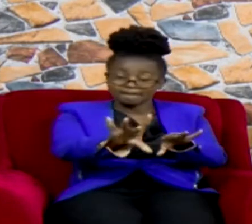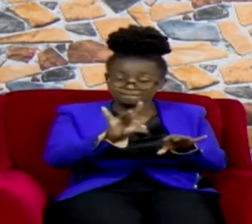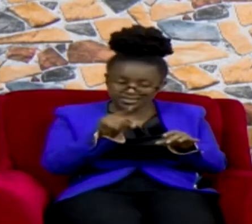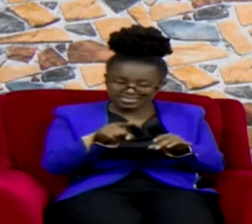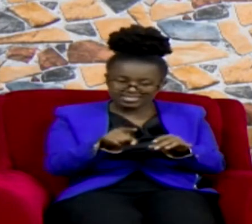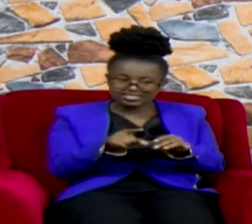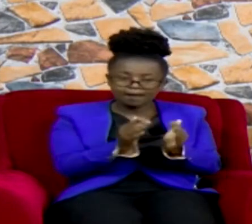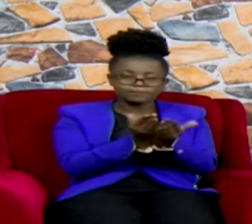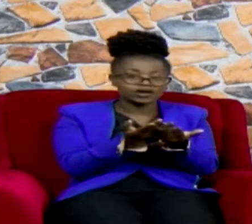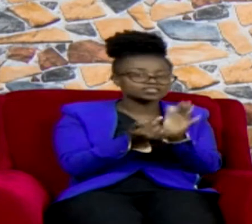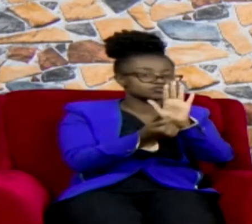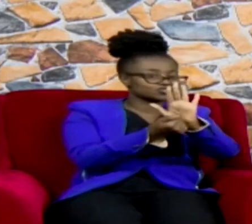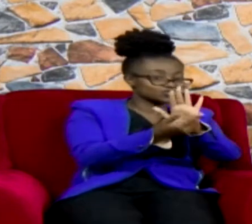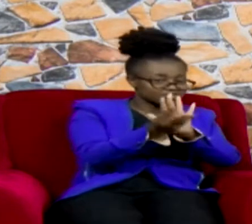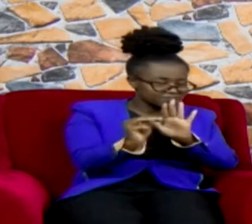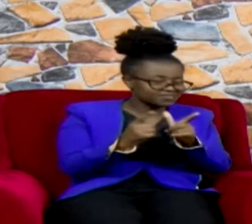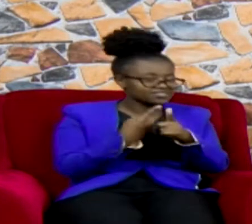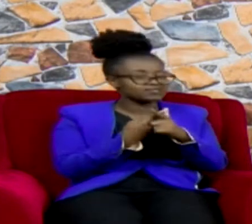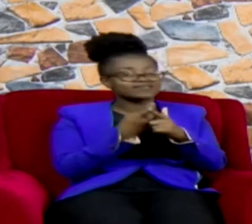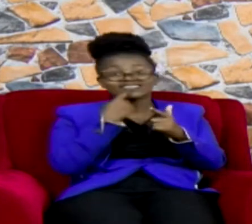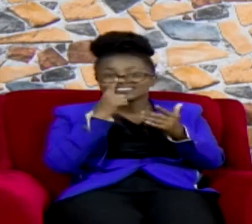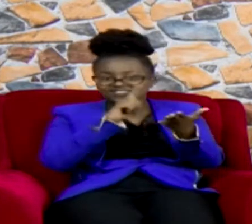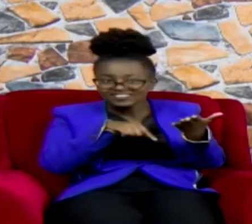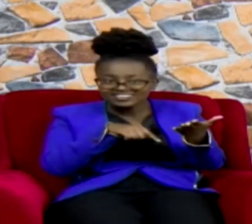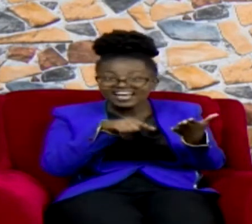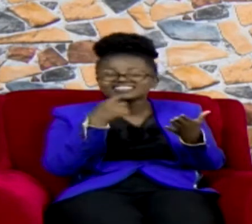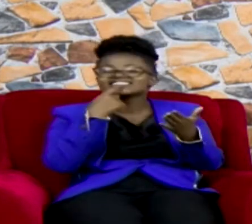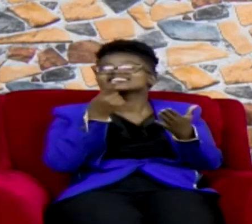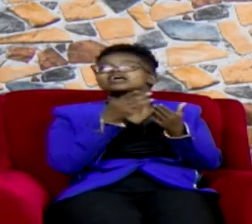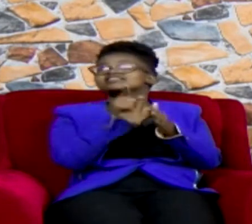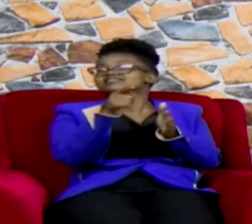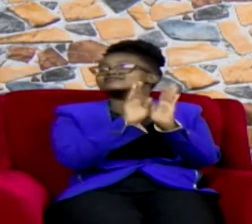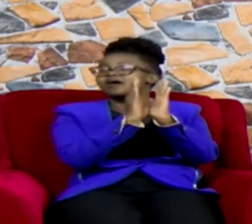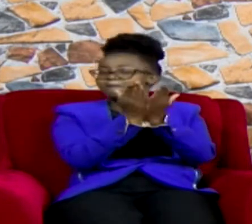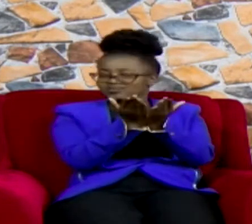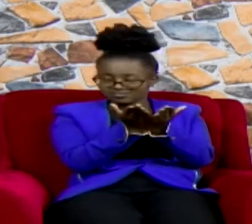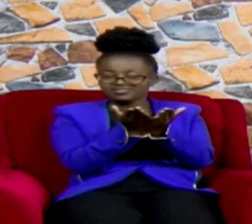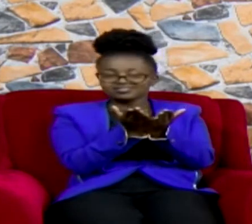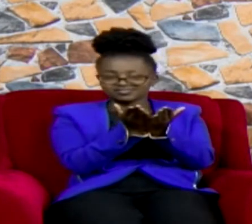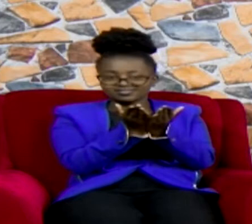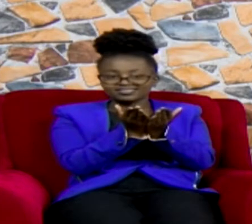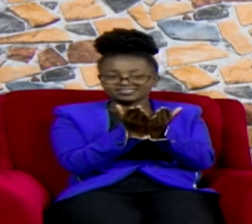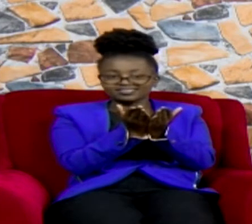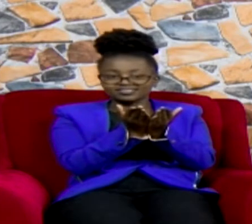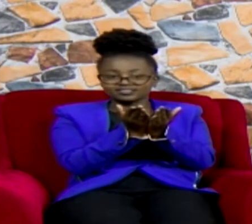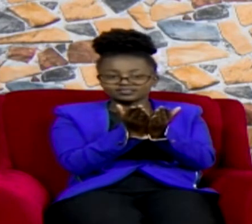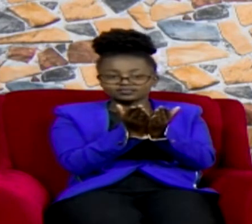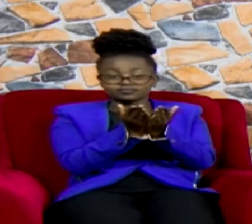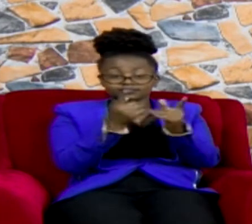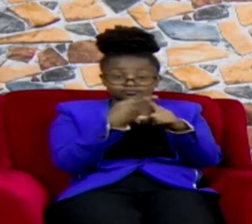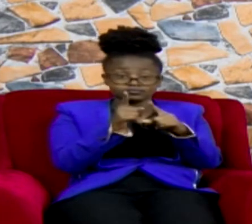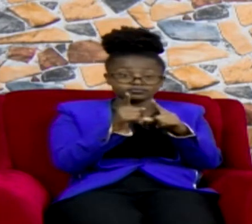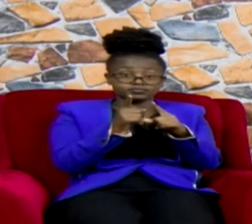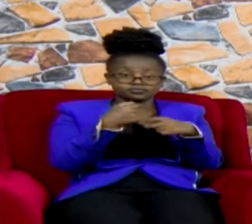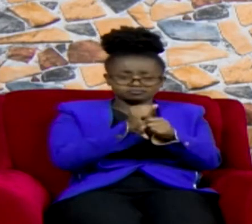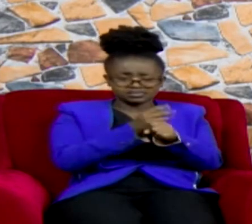I show them and ask, all this, then they say book. That means that they have expressive language. Okay. But when we